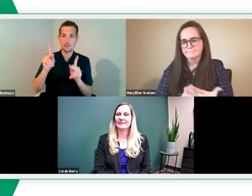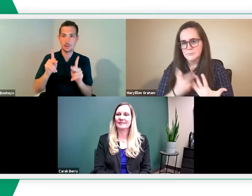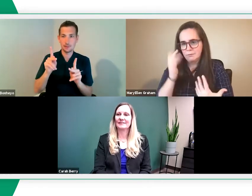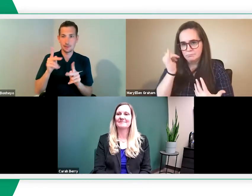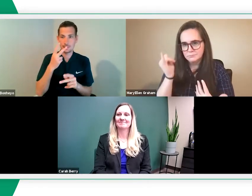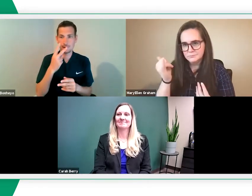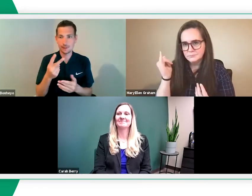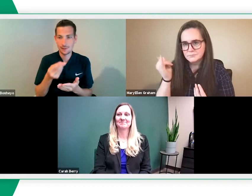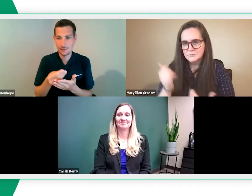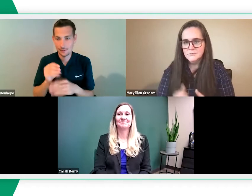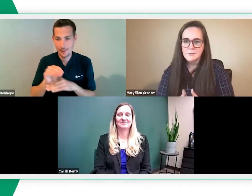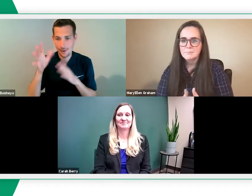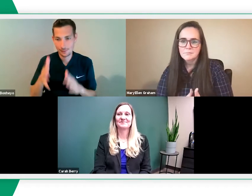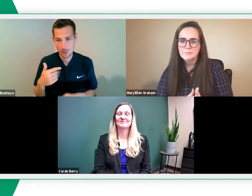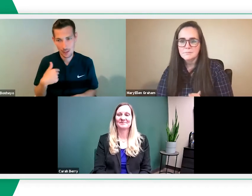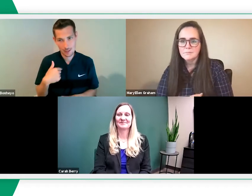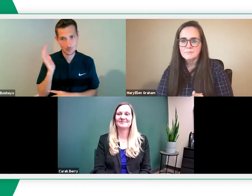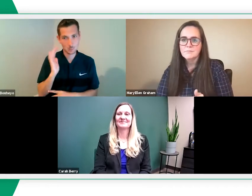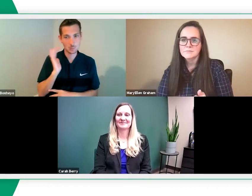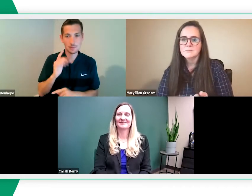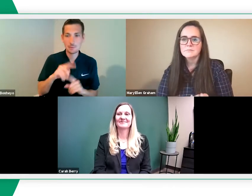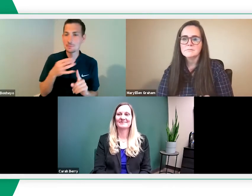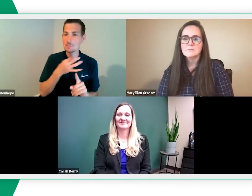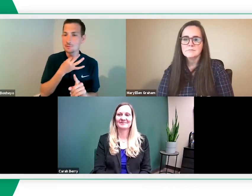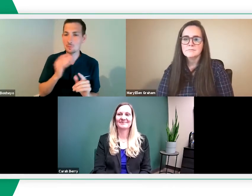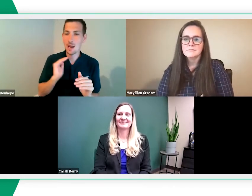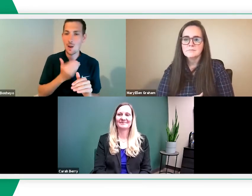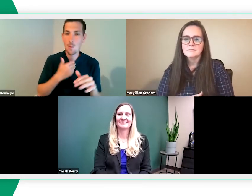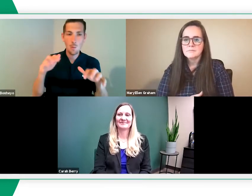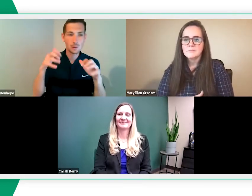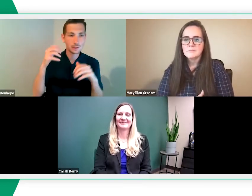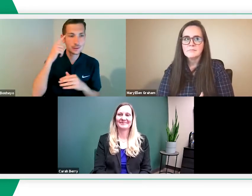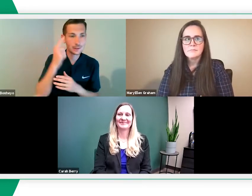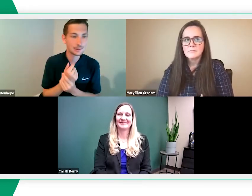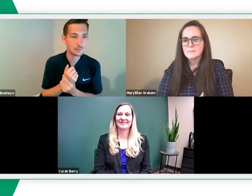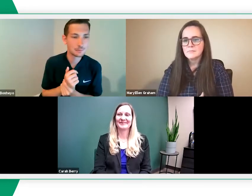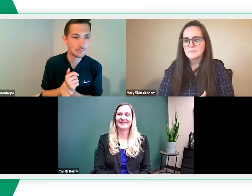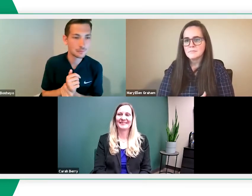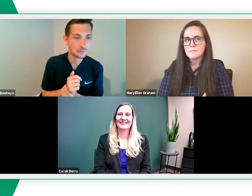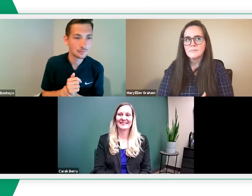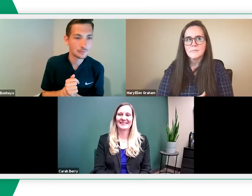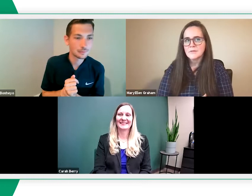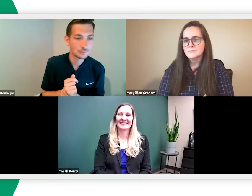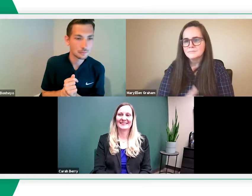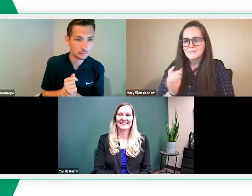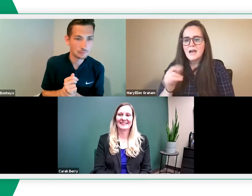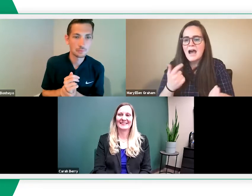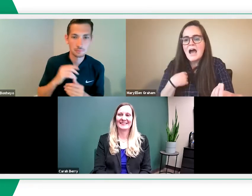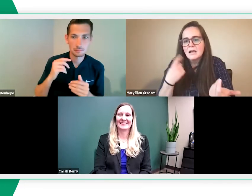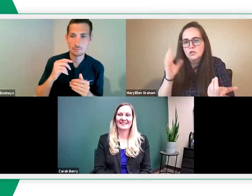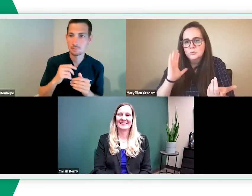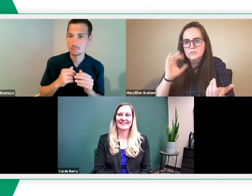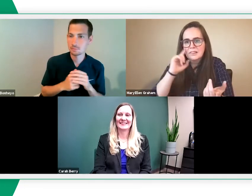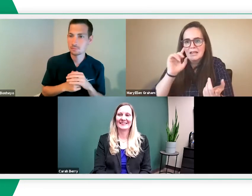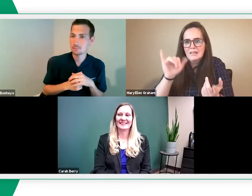that only rich people saw a financial advisor. That's what I used to think. But I guess I was curious to see, I guess I'm now curious to see what